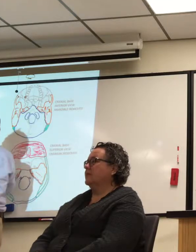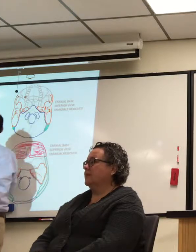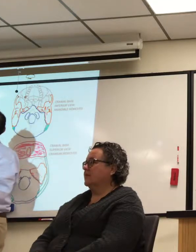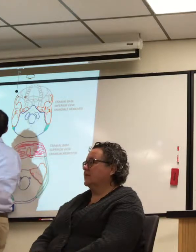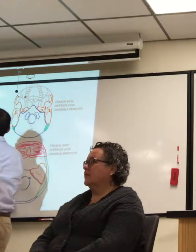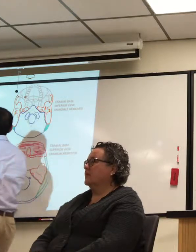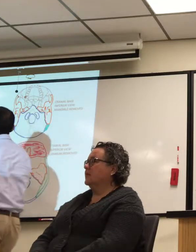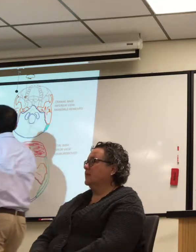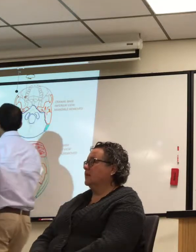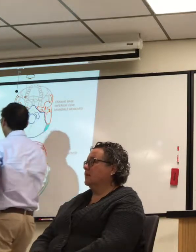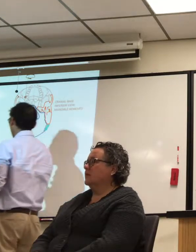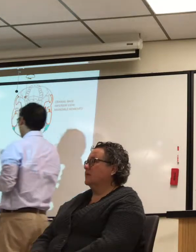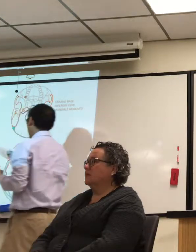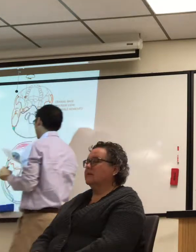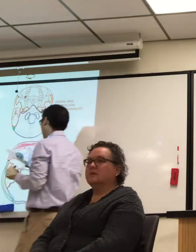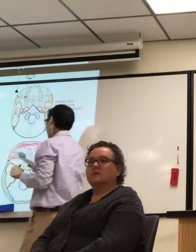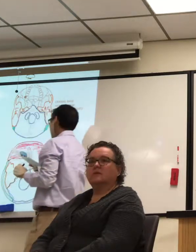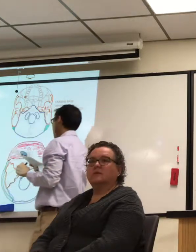Kind of right in